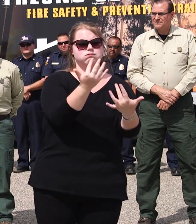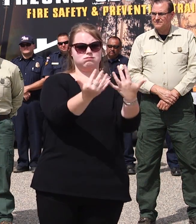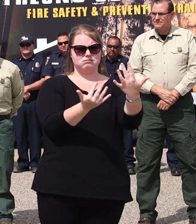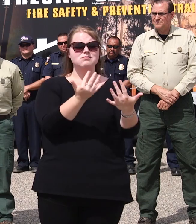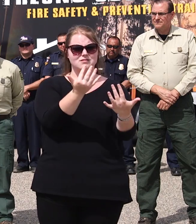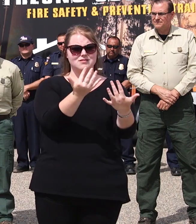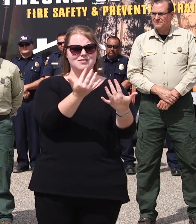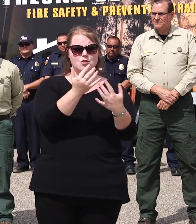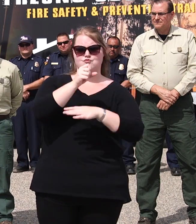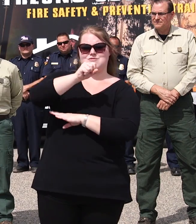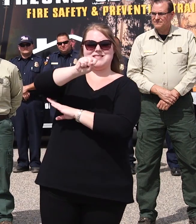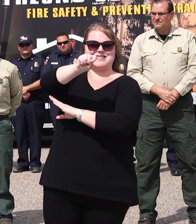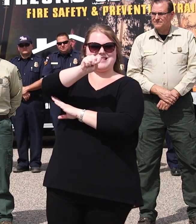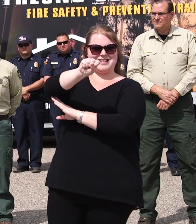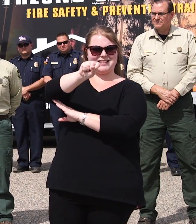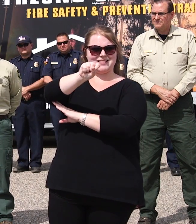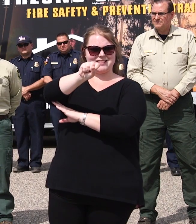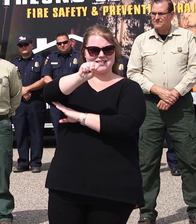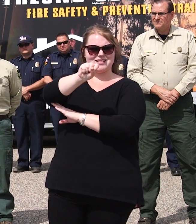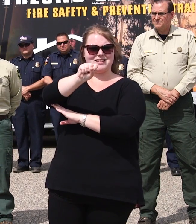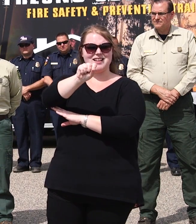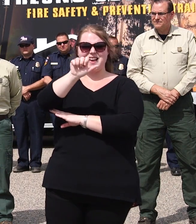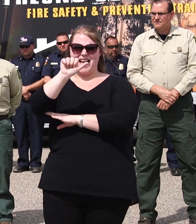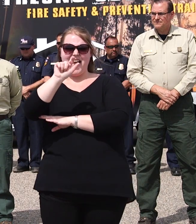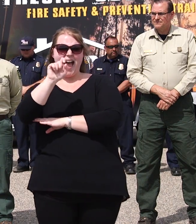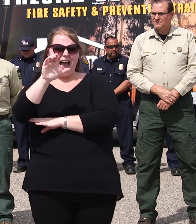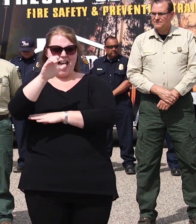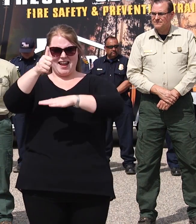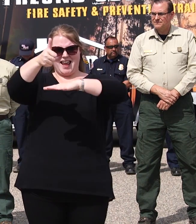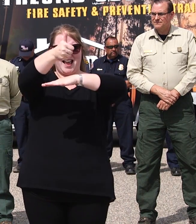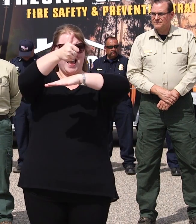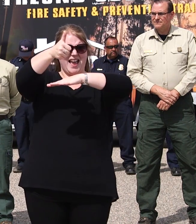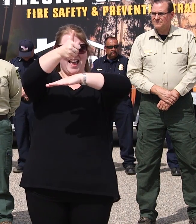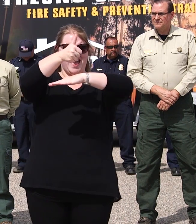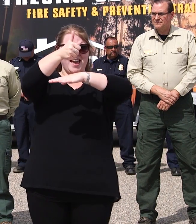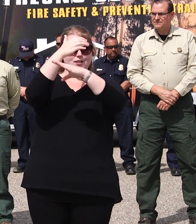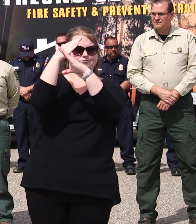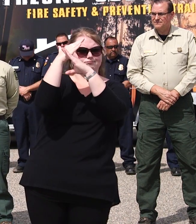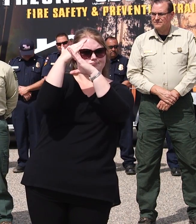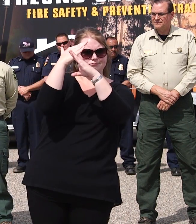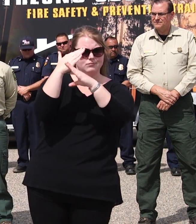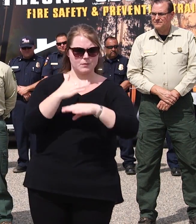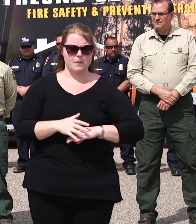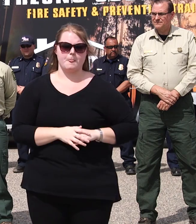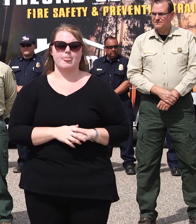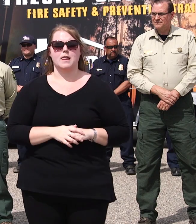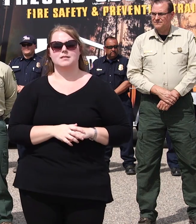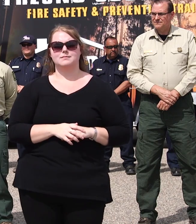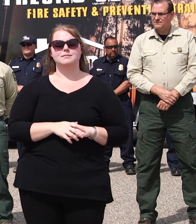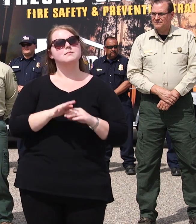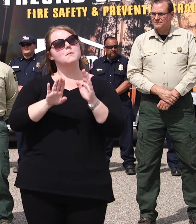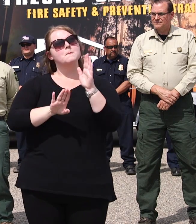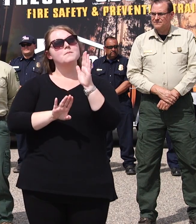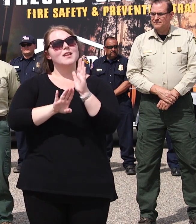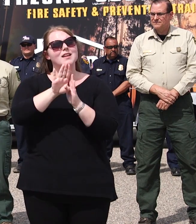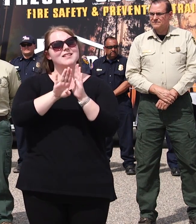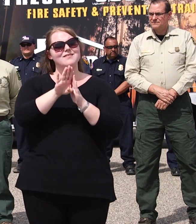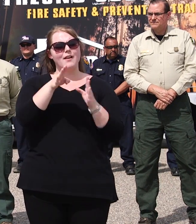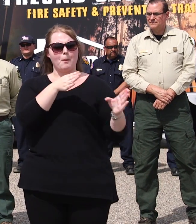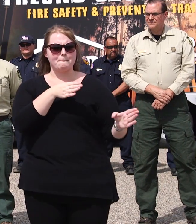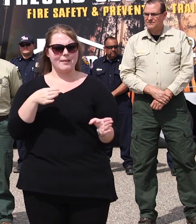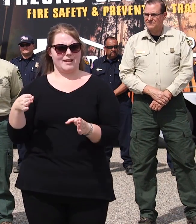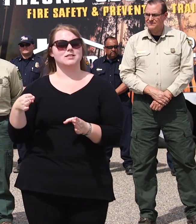through the air won't intrude into attic spaces and those kind of things. And then develop a